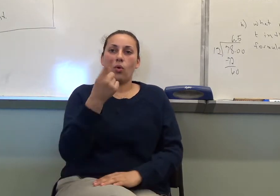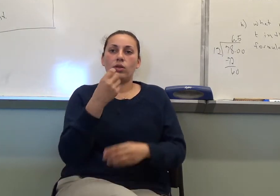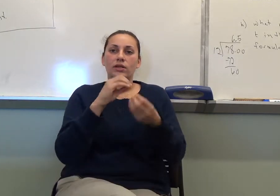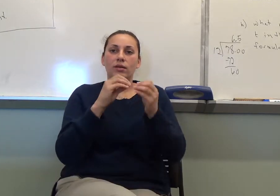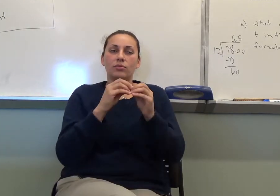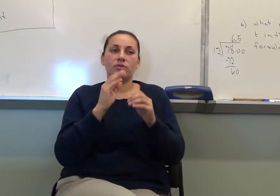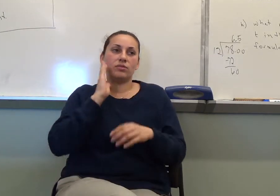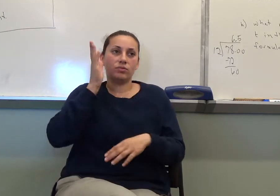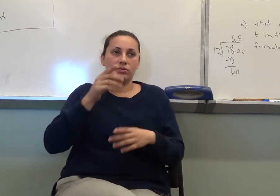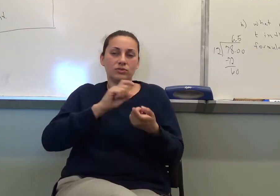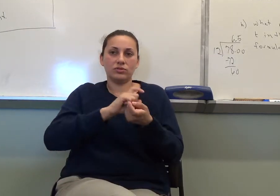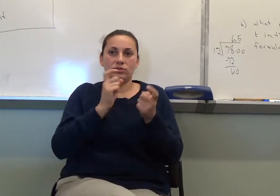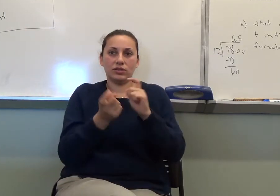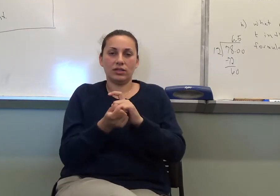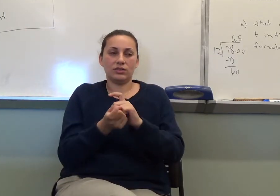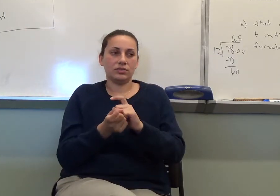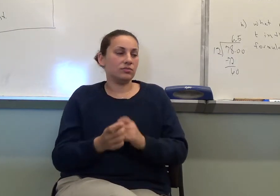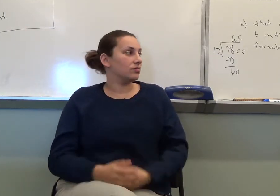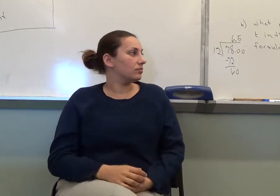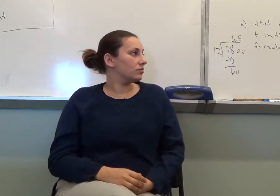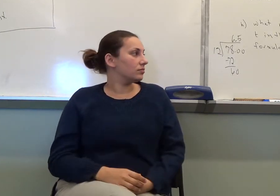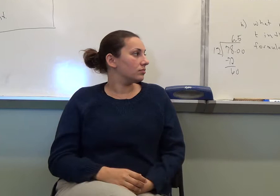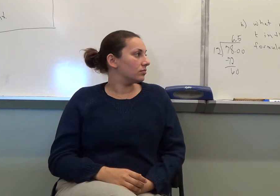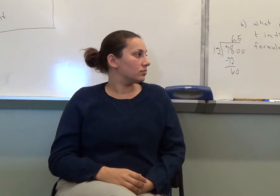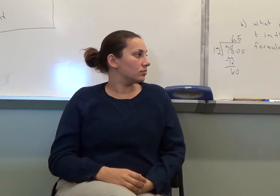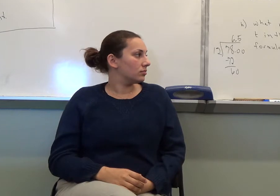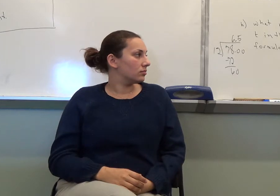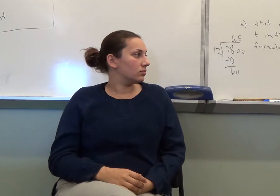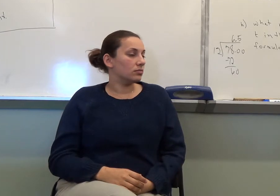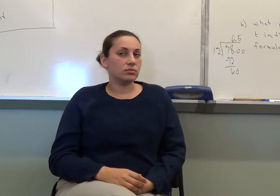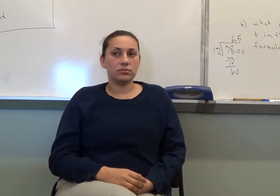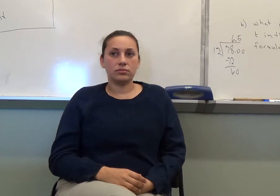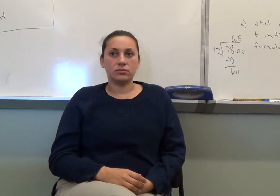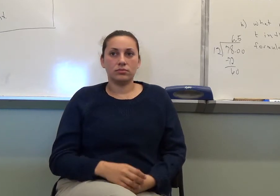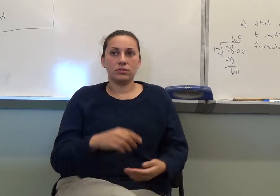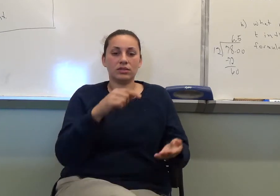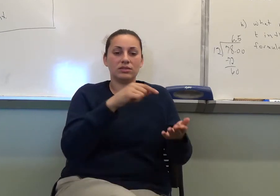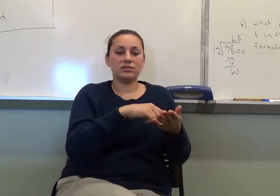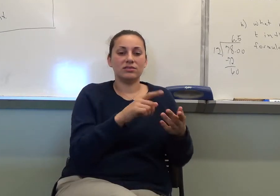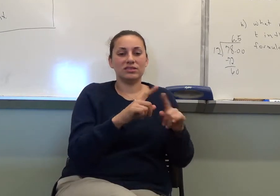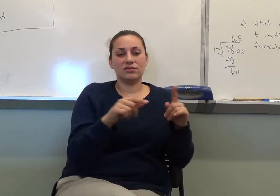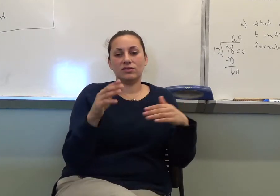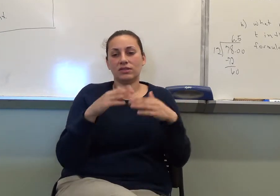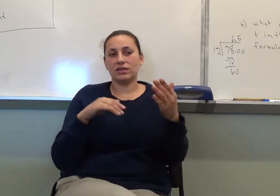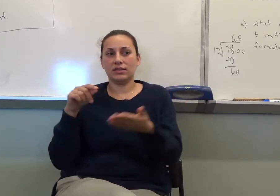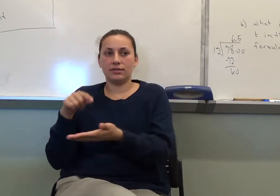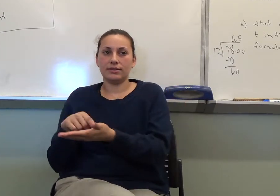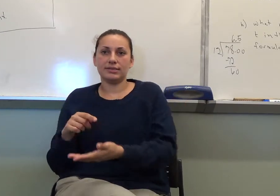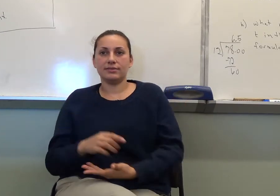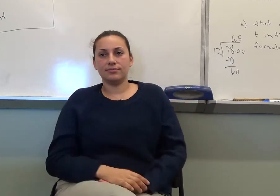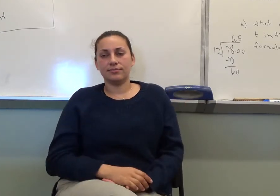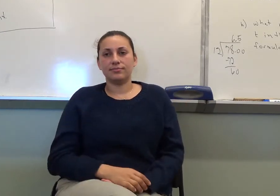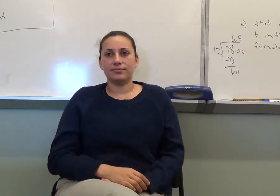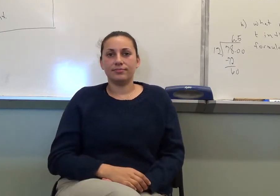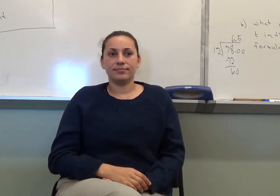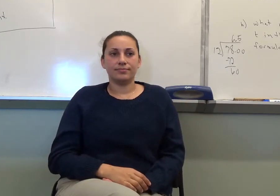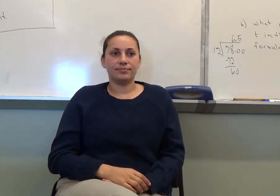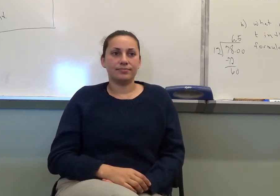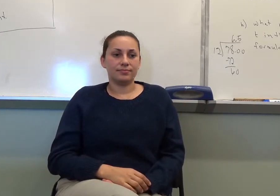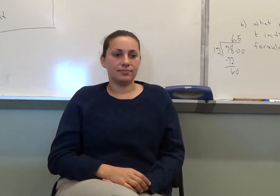will change and this will change, which means that this calculation will be different and this one will be different, because that